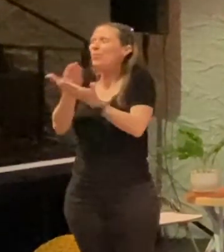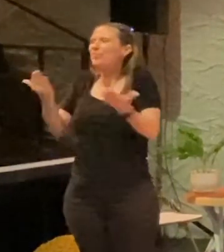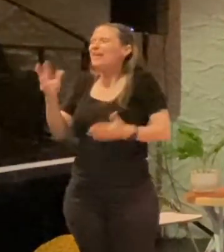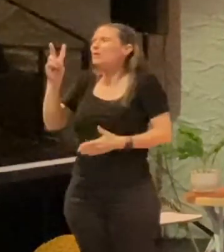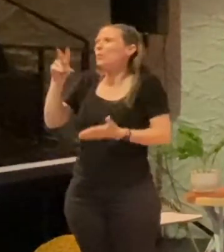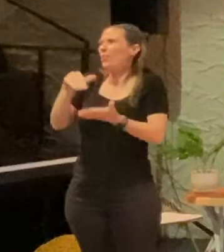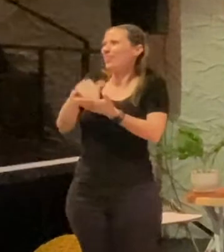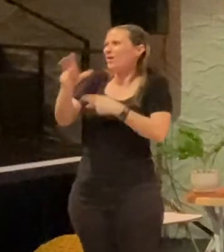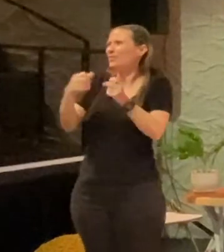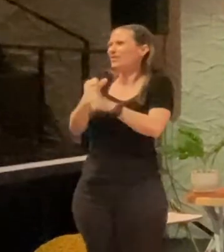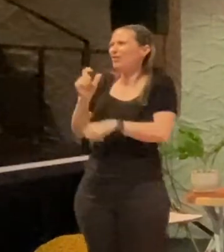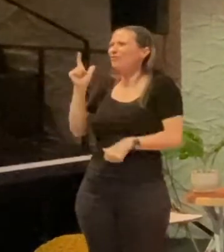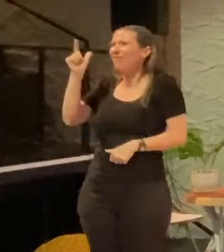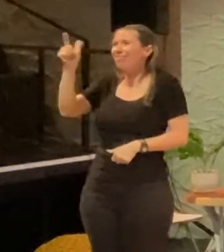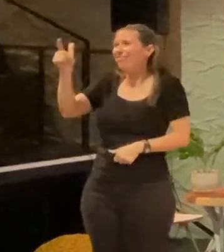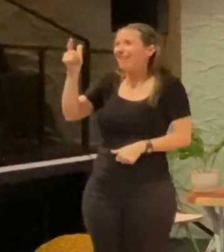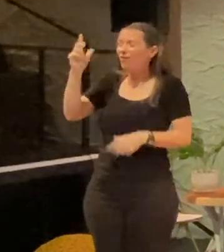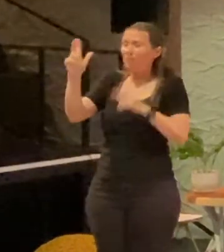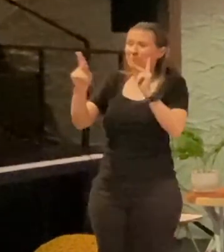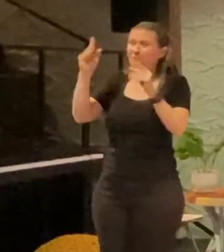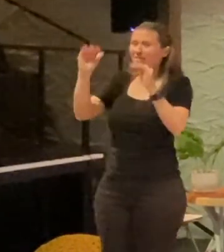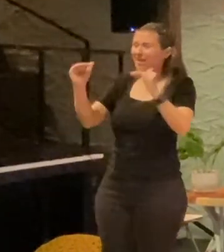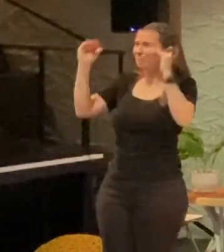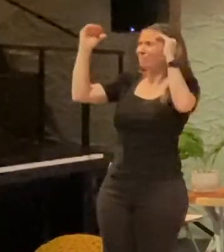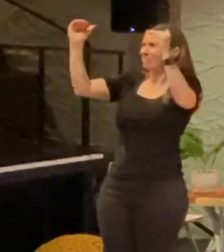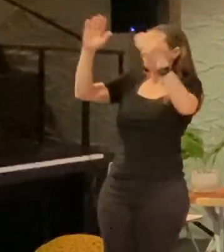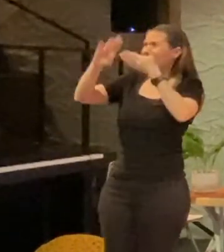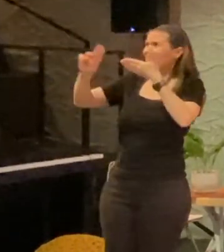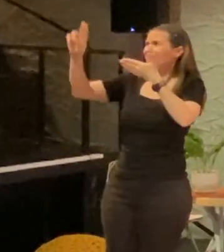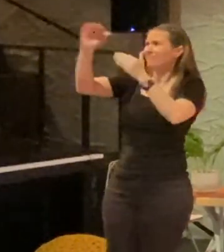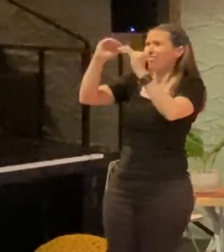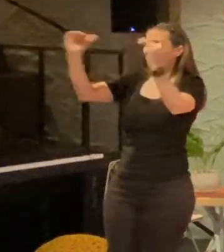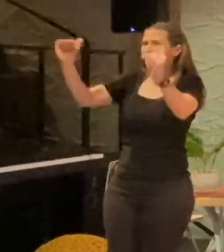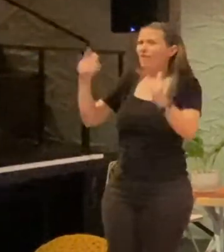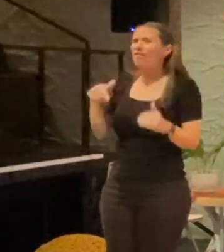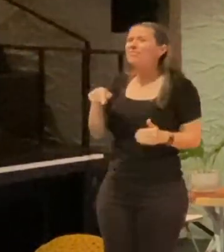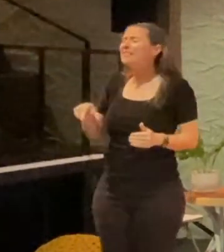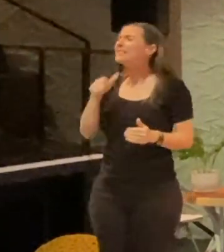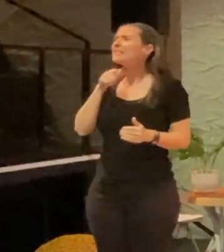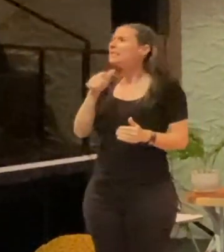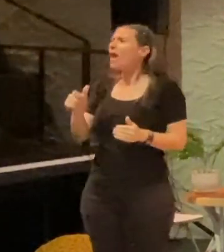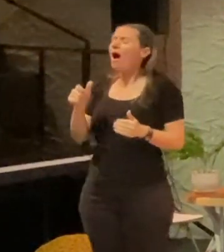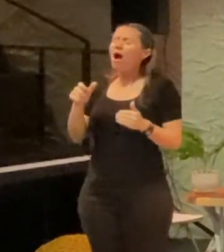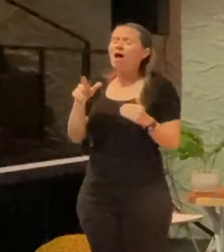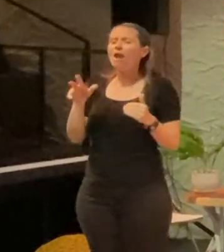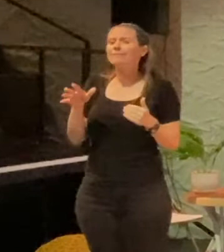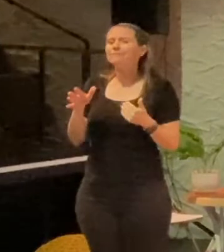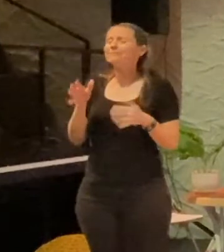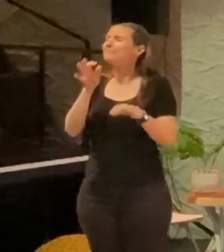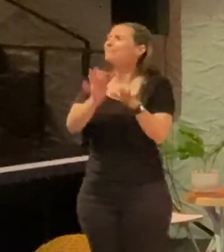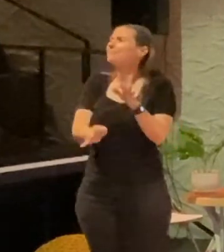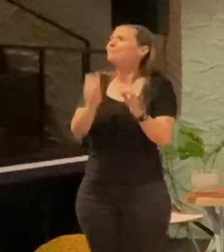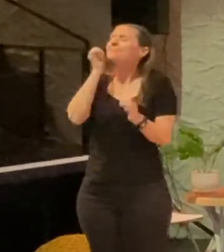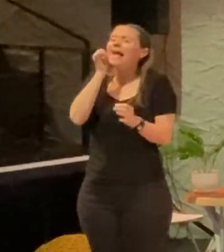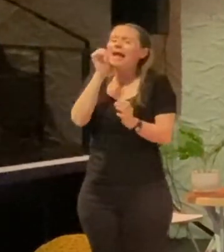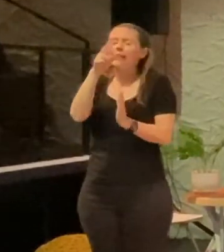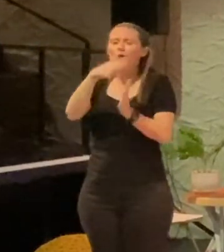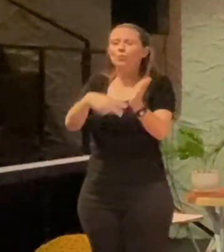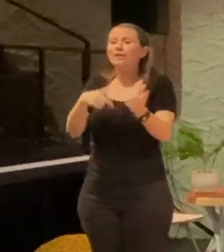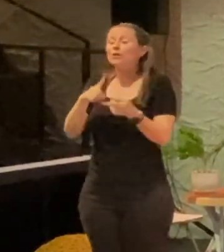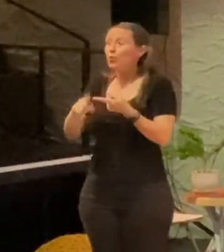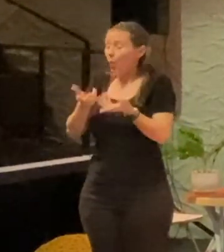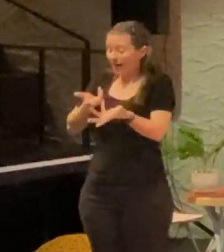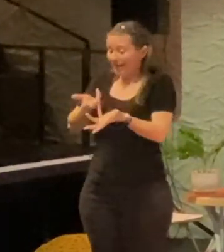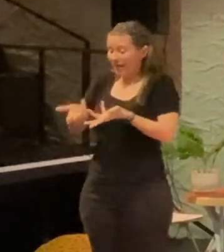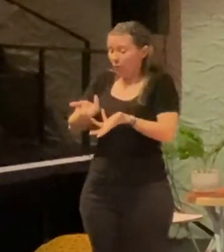the highest academic level. This is not a daily read and check the box piece of literature. You are interacting with the